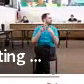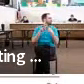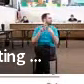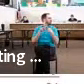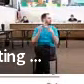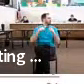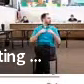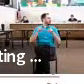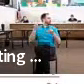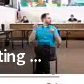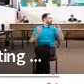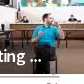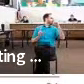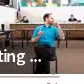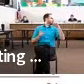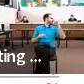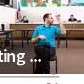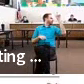Yeah, so